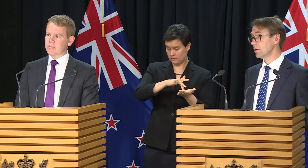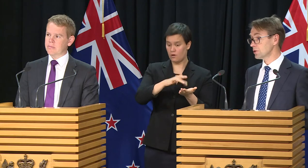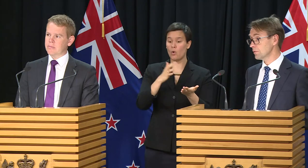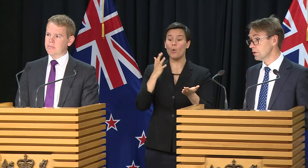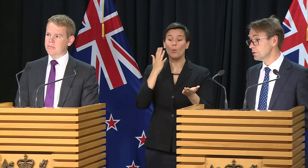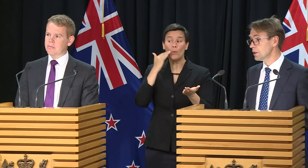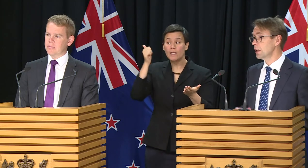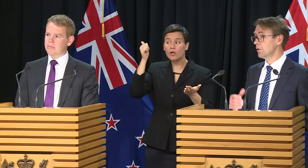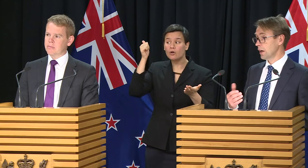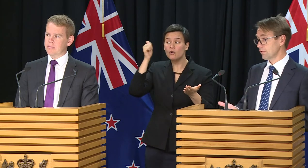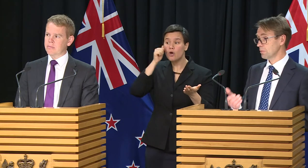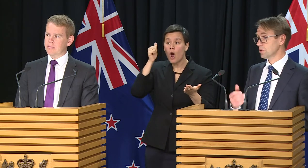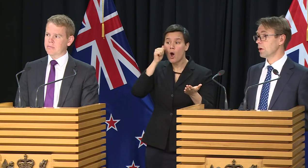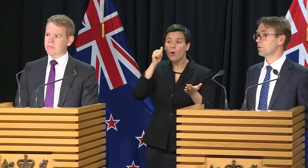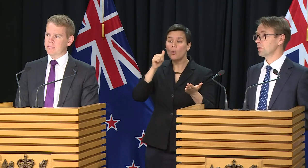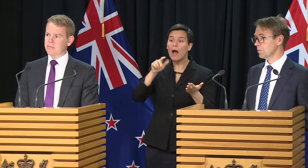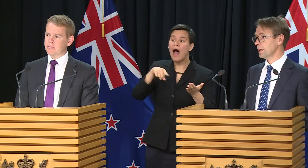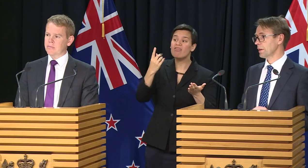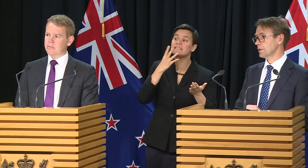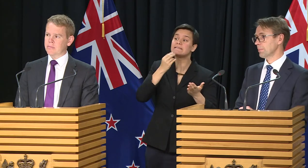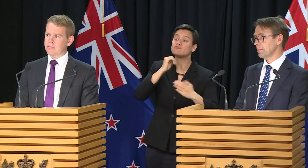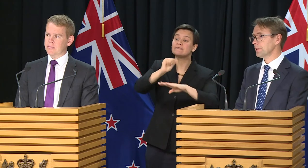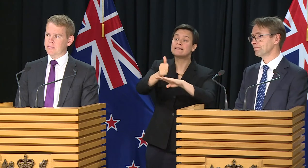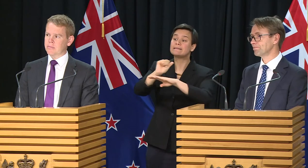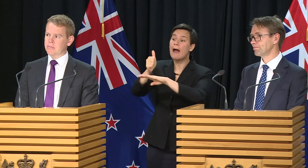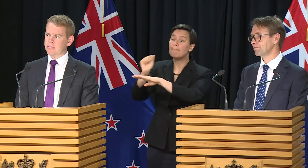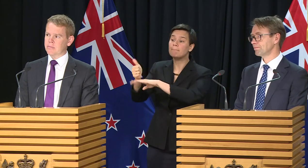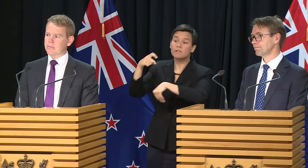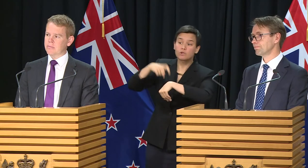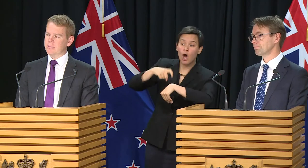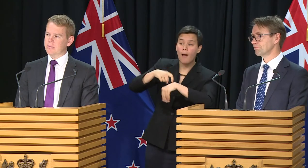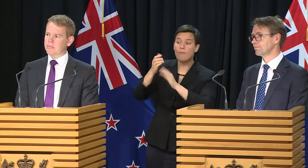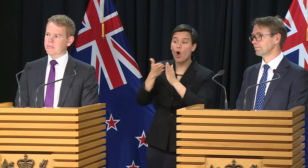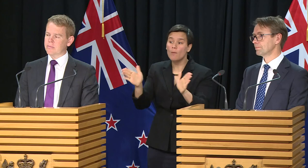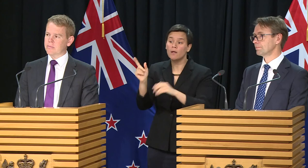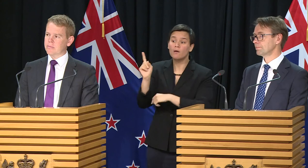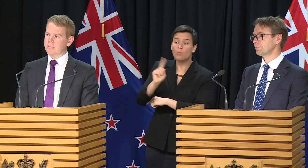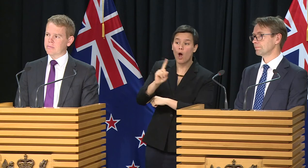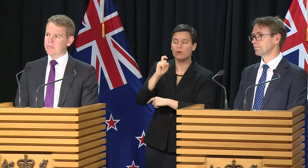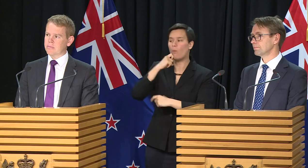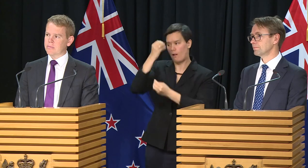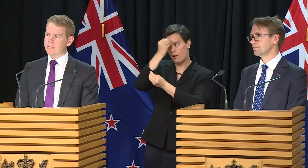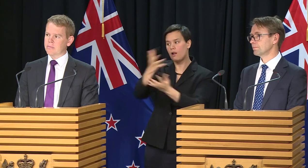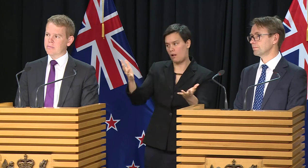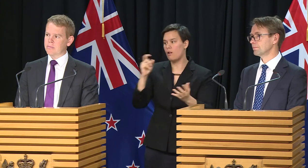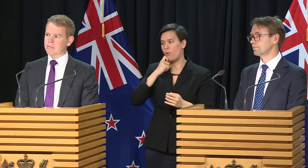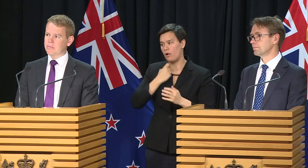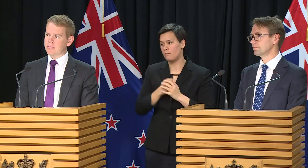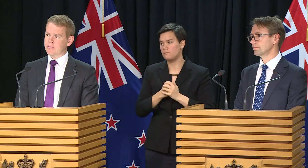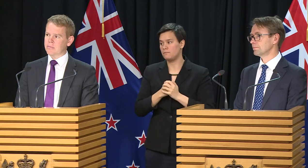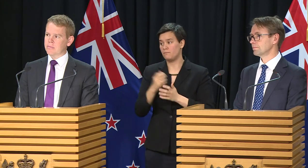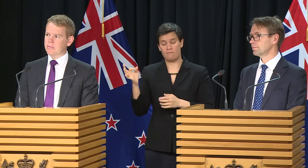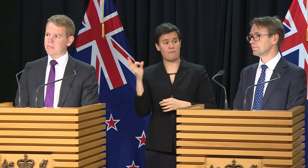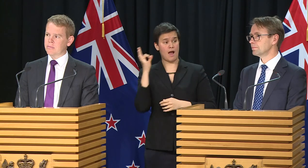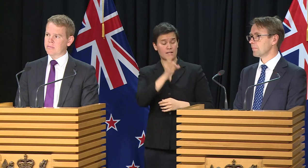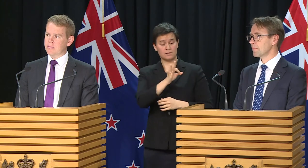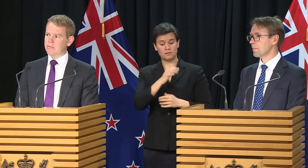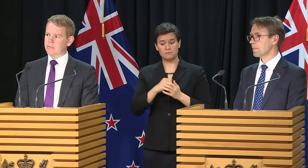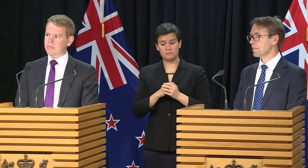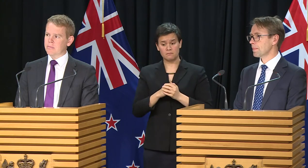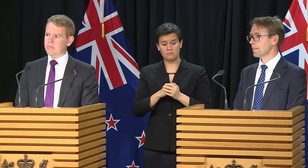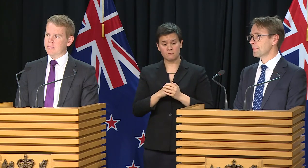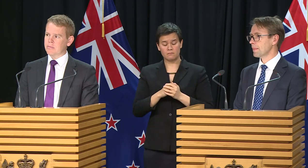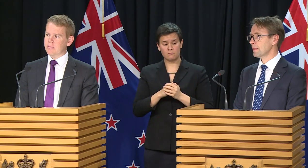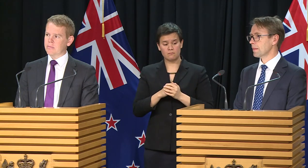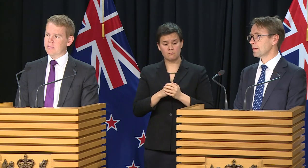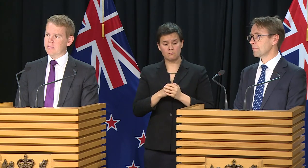and hours of those from tomorrow, we will make that public. And is the Ministry satisfied with how procedures have gone here? Is anything